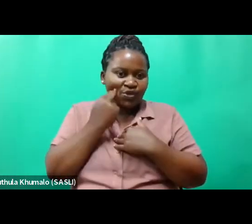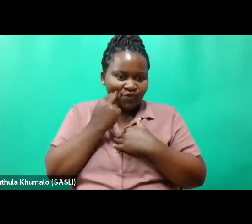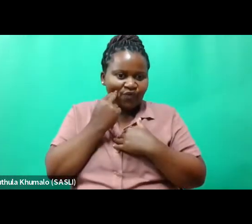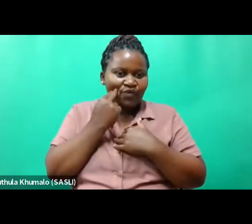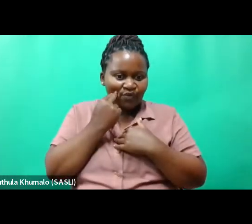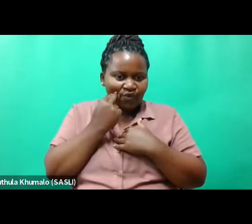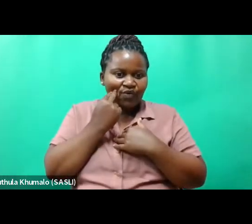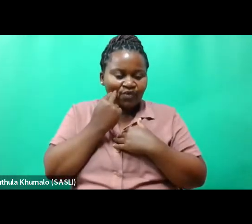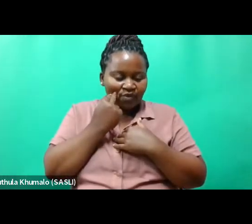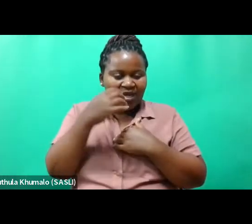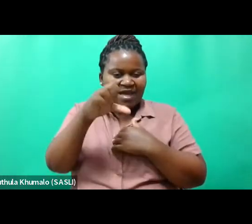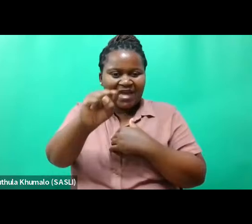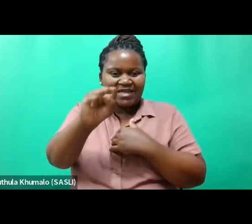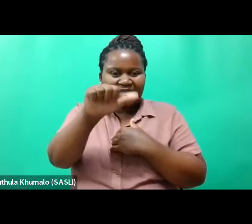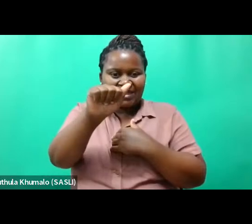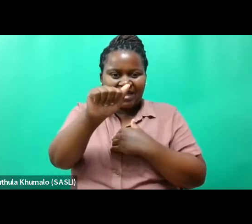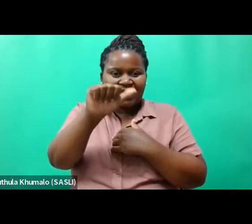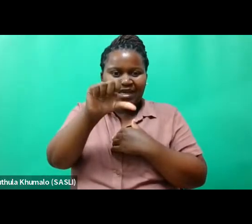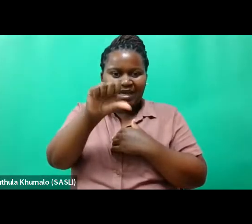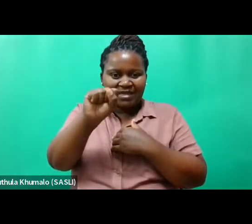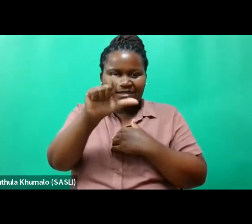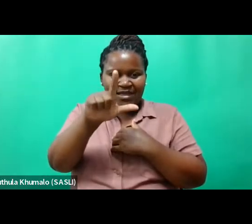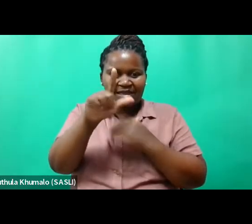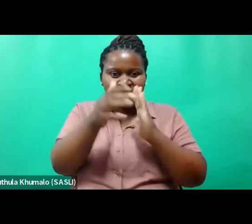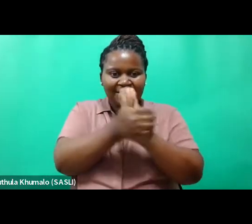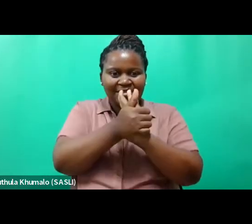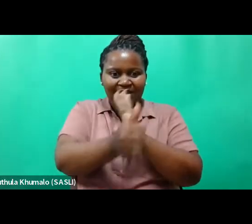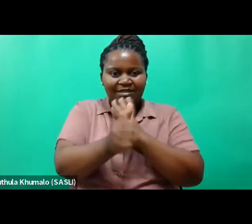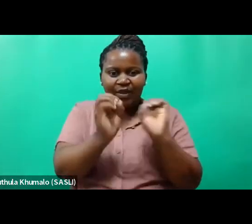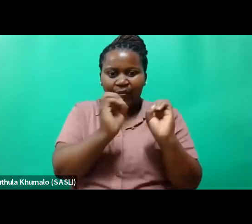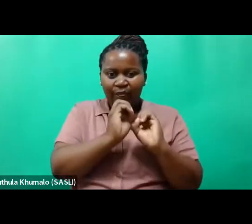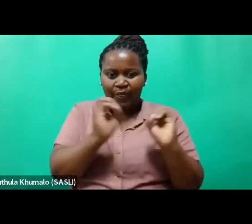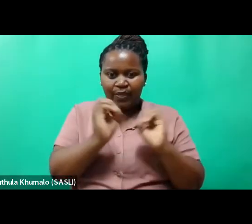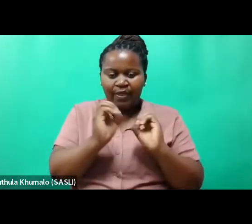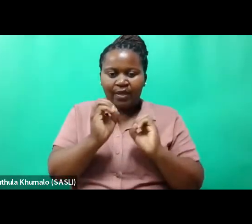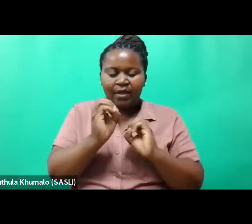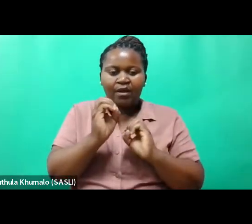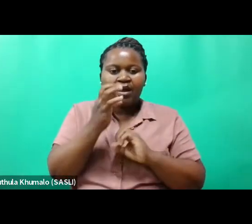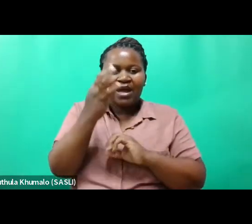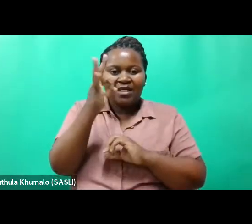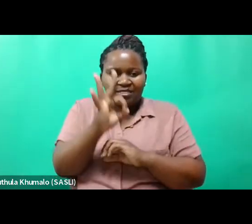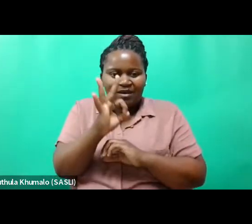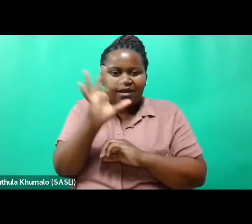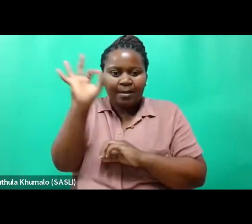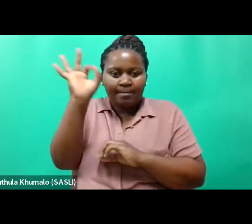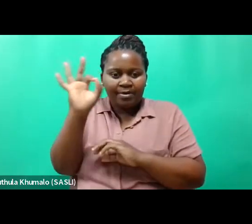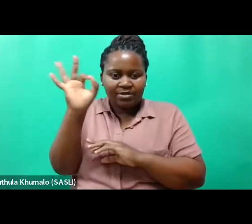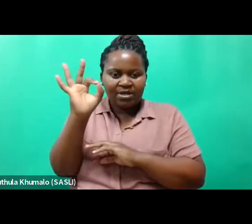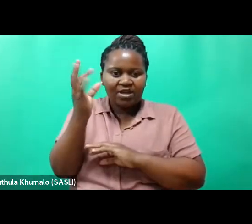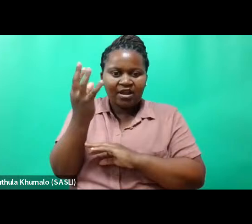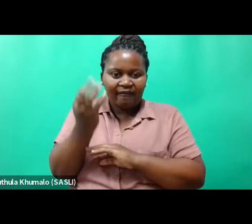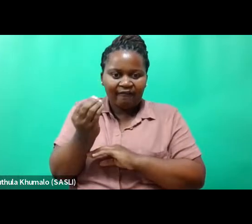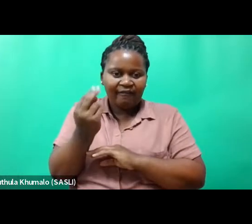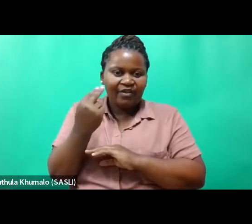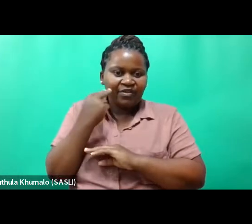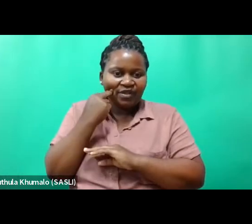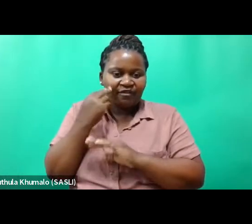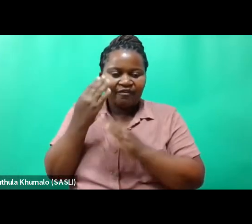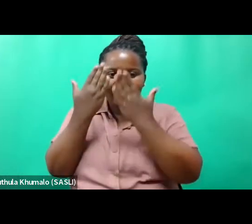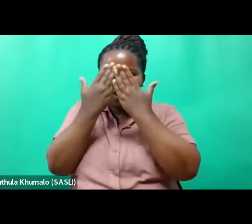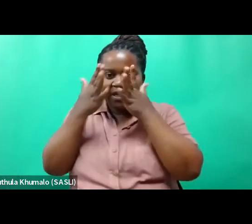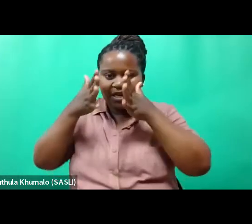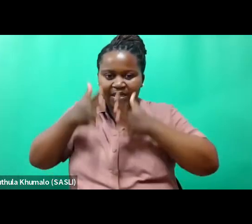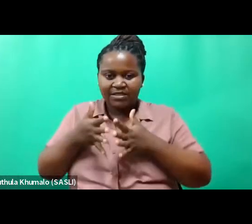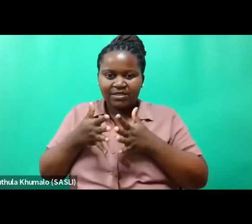SASL users, which has led historically to only 3% of deaf learners being able